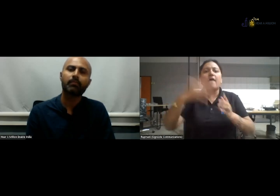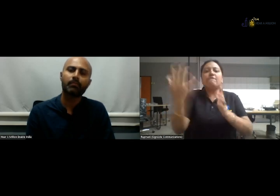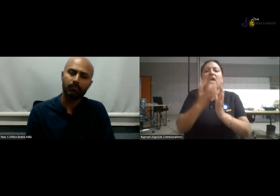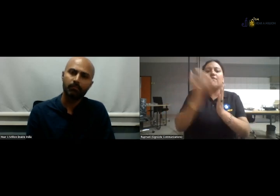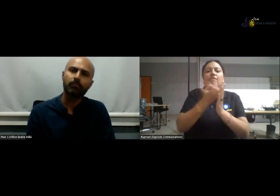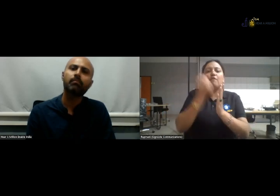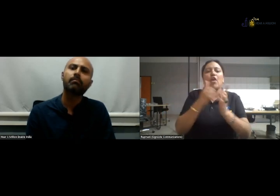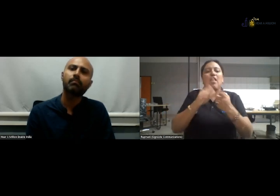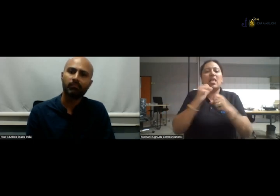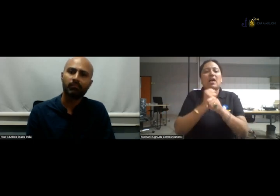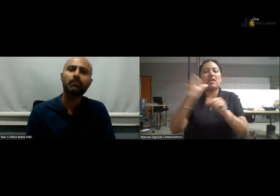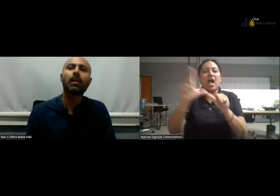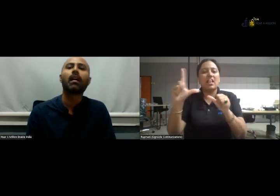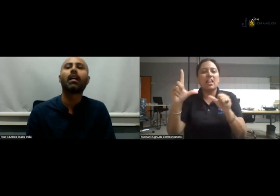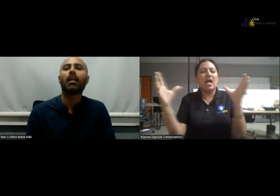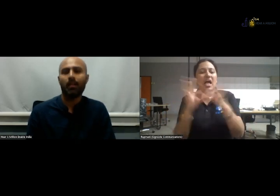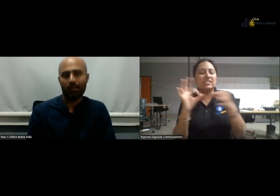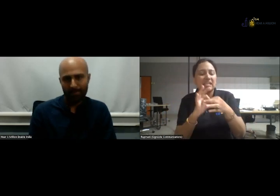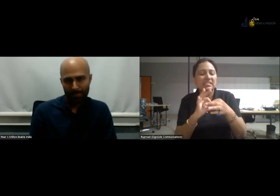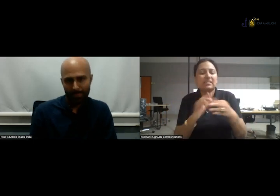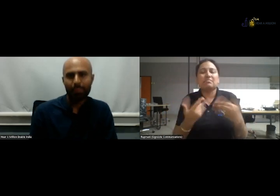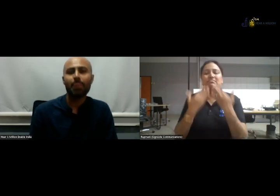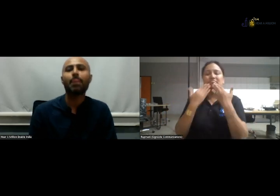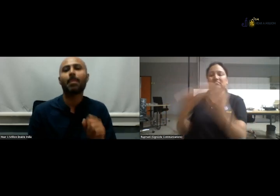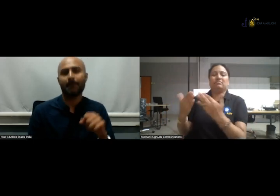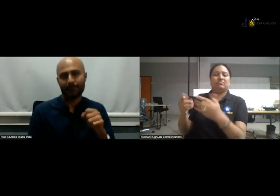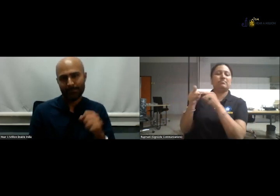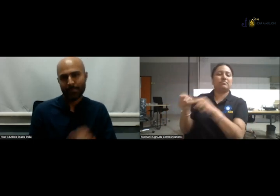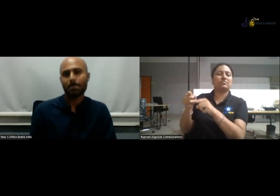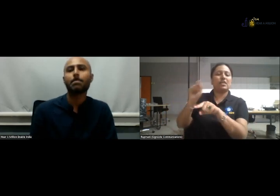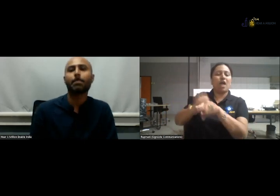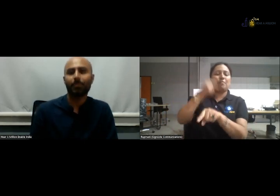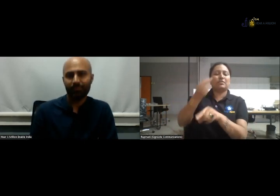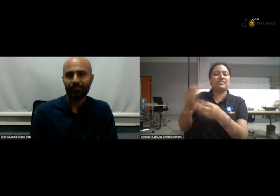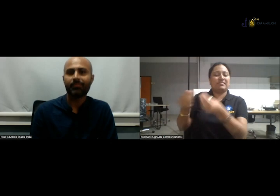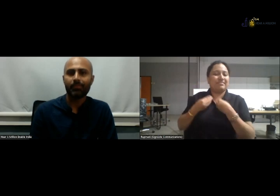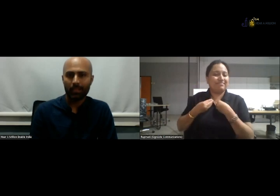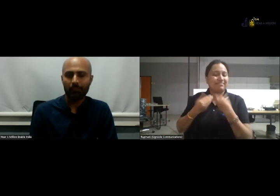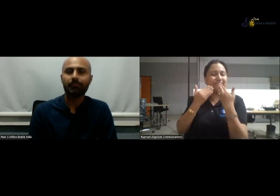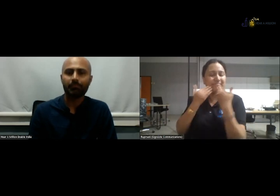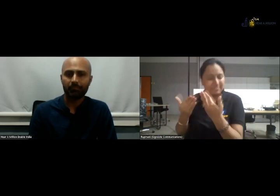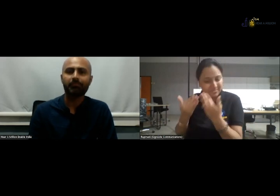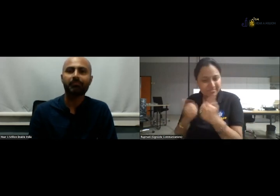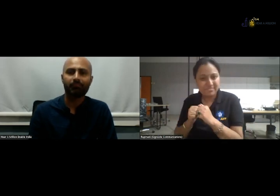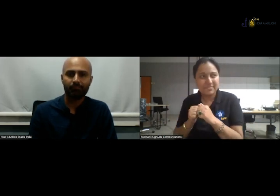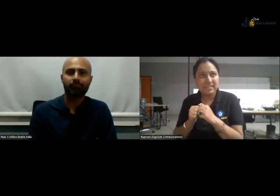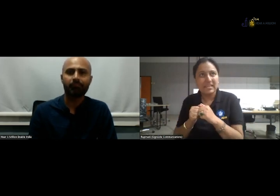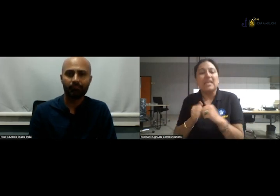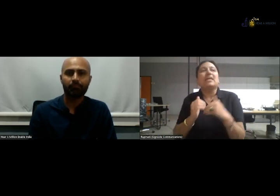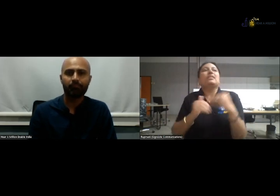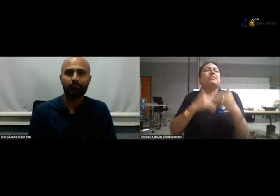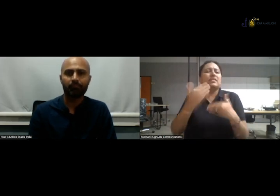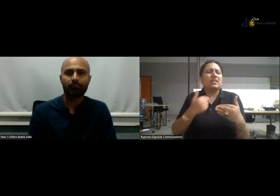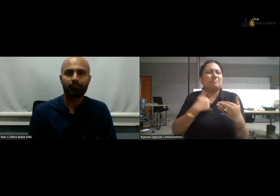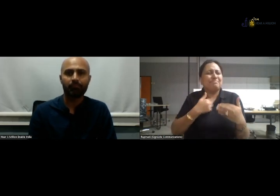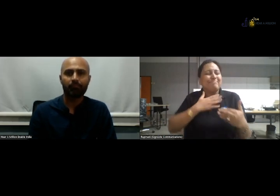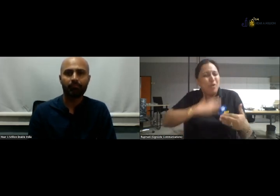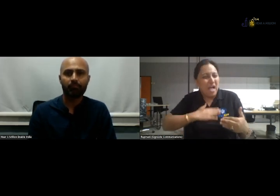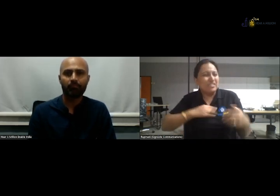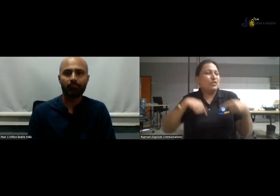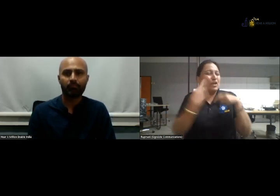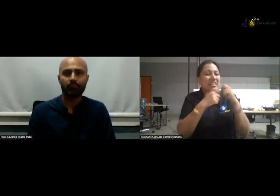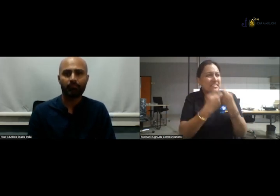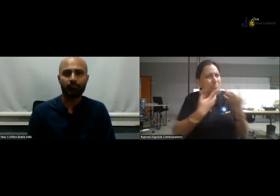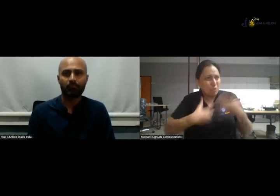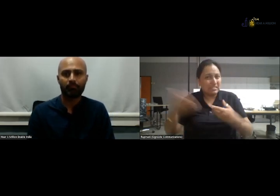yes, Posh, just read about it. It has so many, acts about it. So I thank her. I'm very grateful that she told